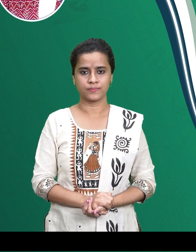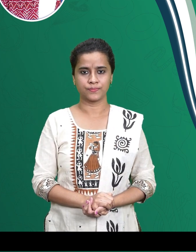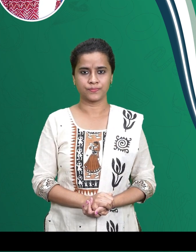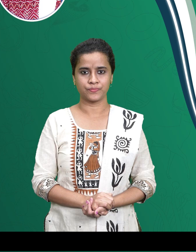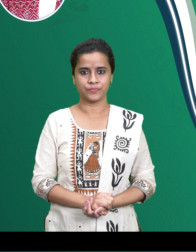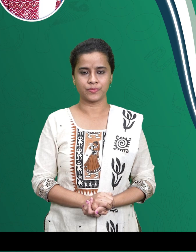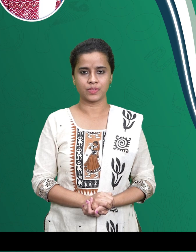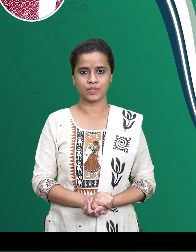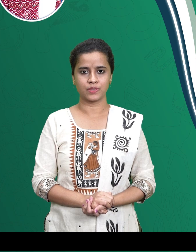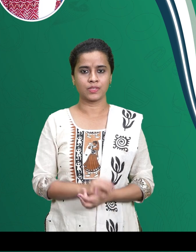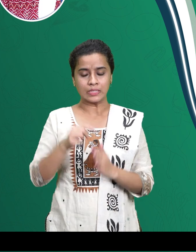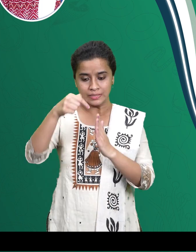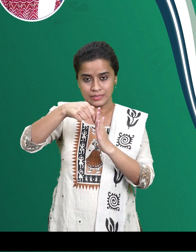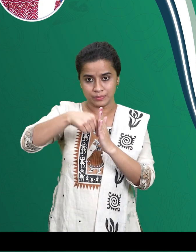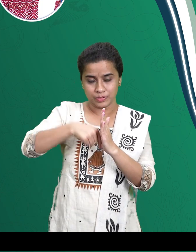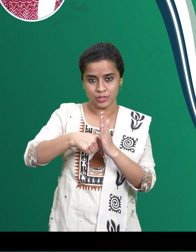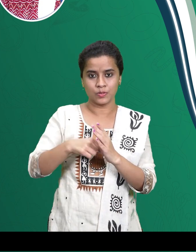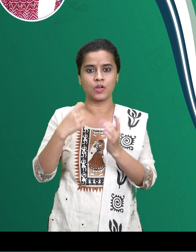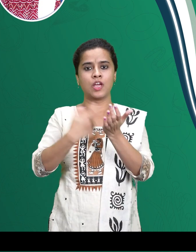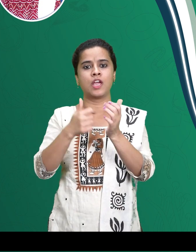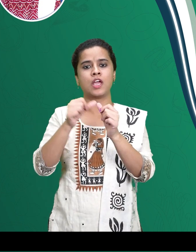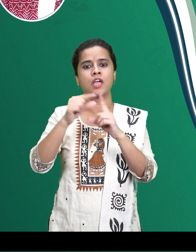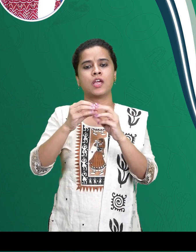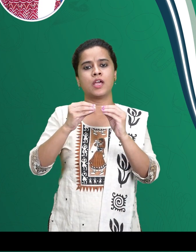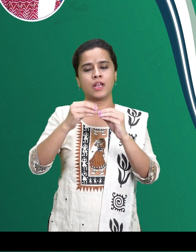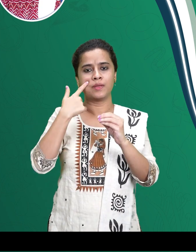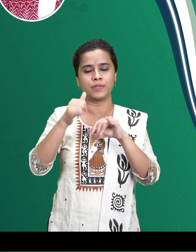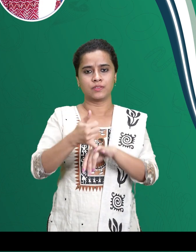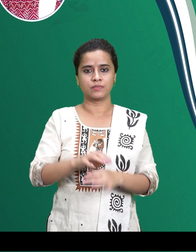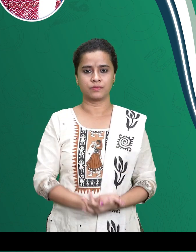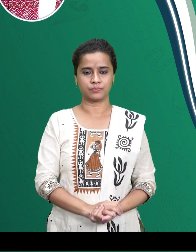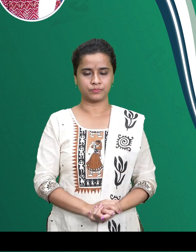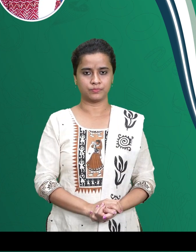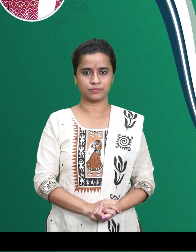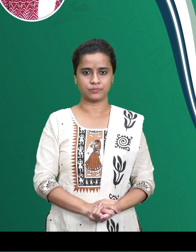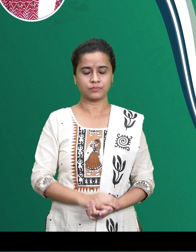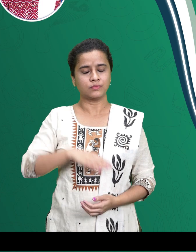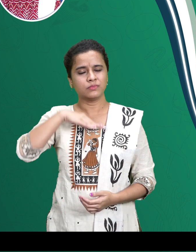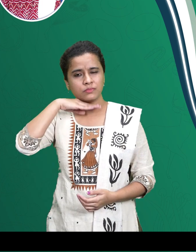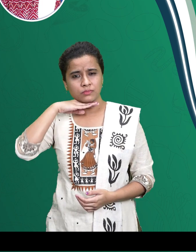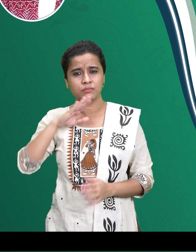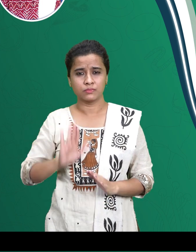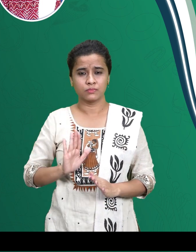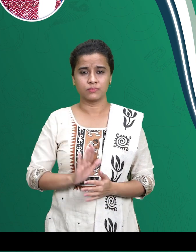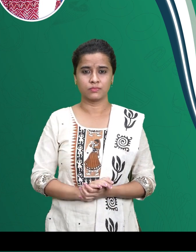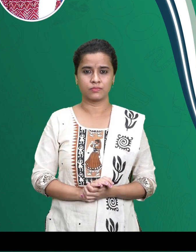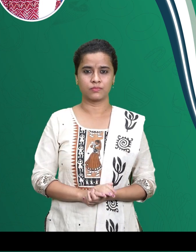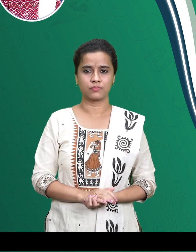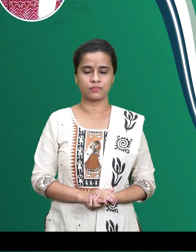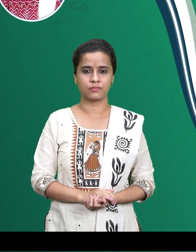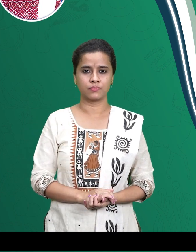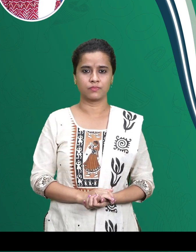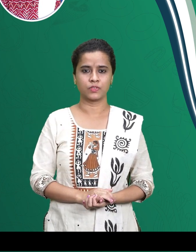Symptoms of rabies Symptoms Fever for